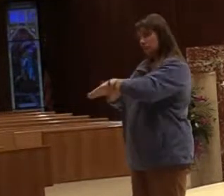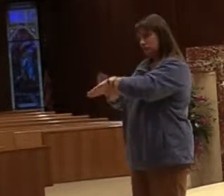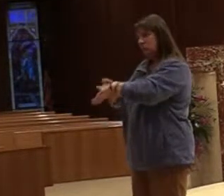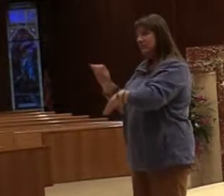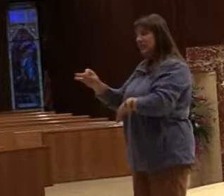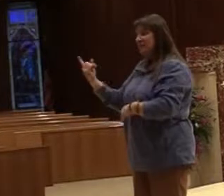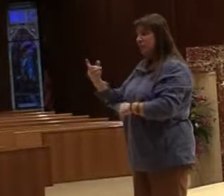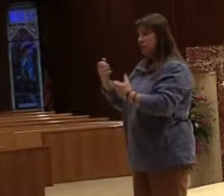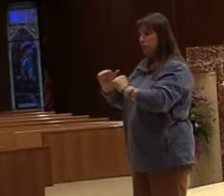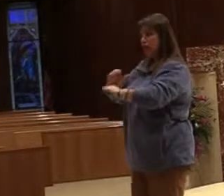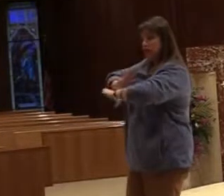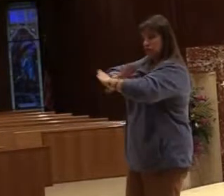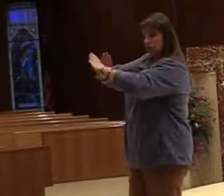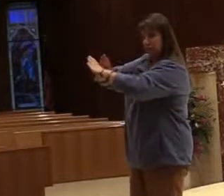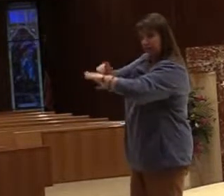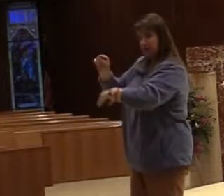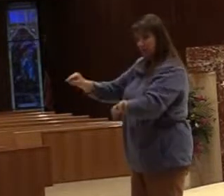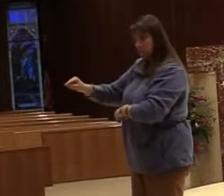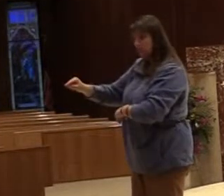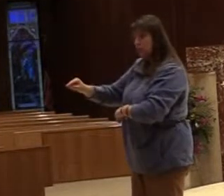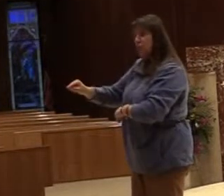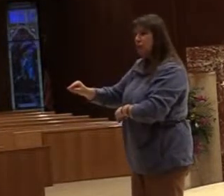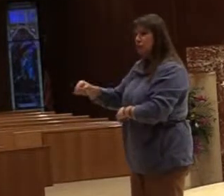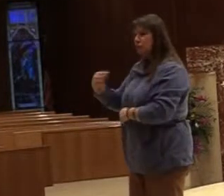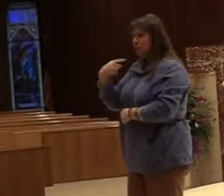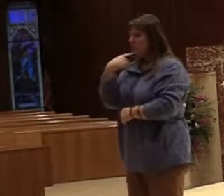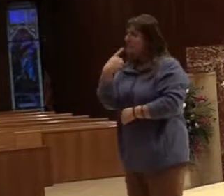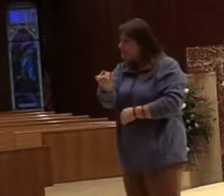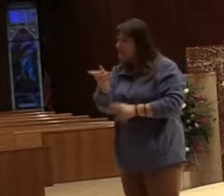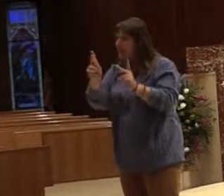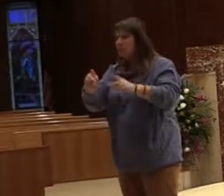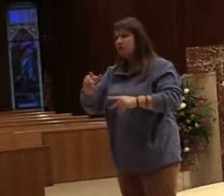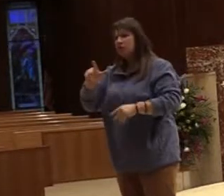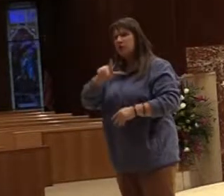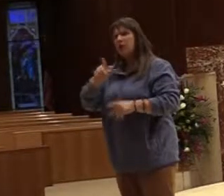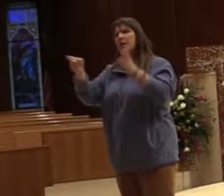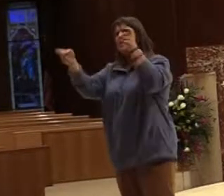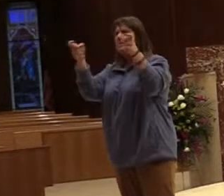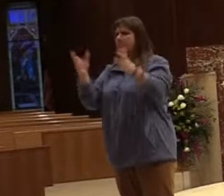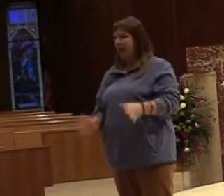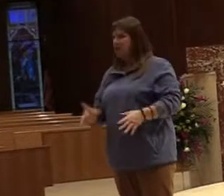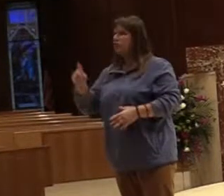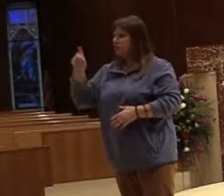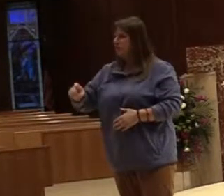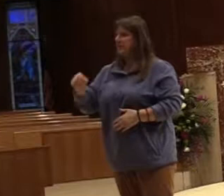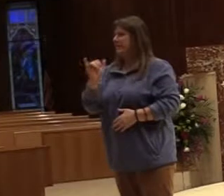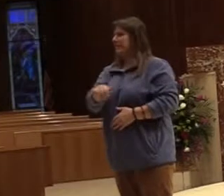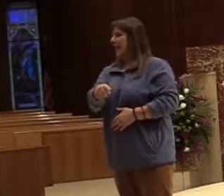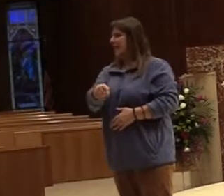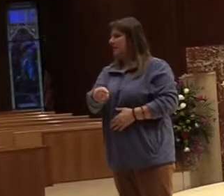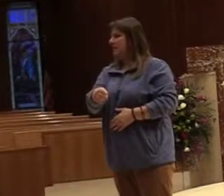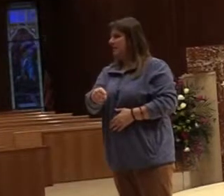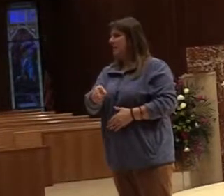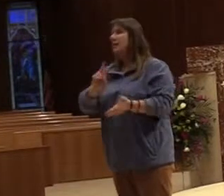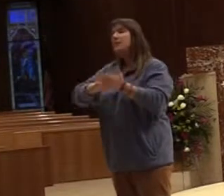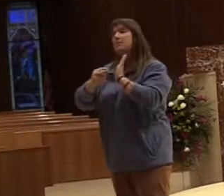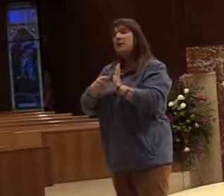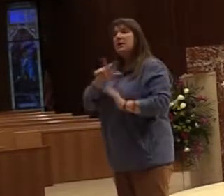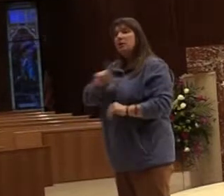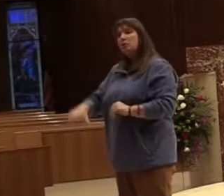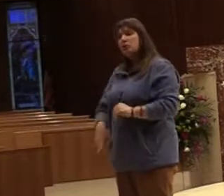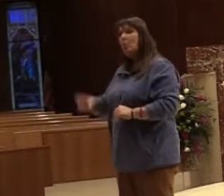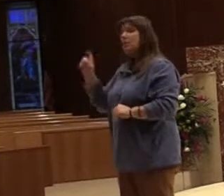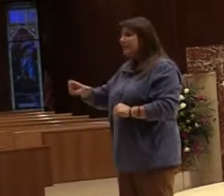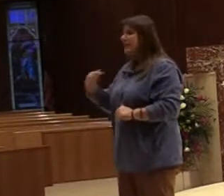colt, they would point out that the Lord has need of him. The Lord uses us in his day-to-day ministry